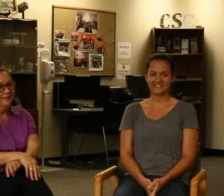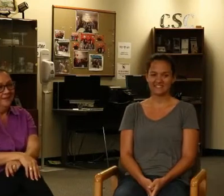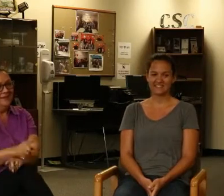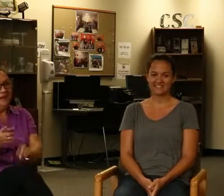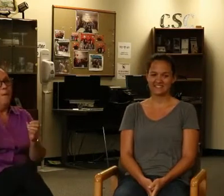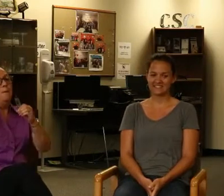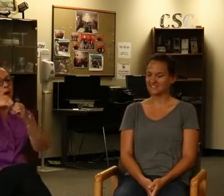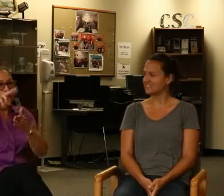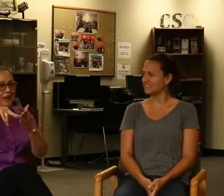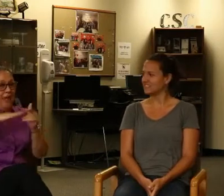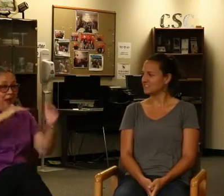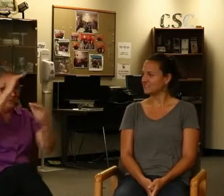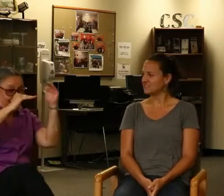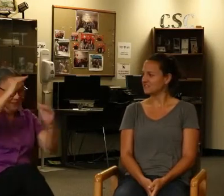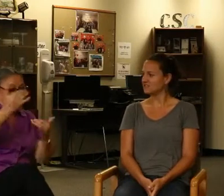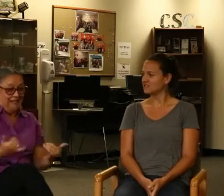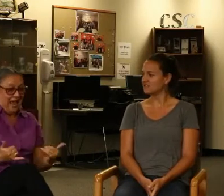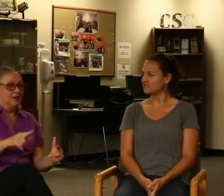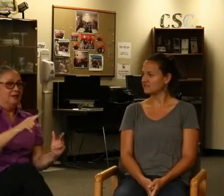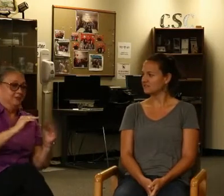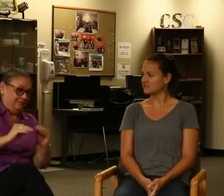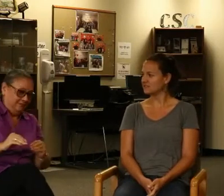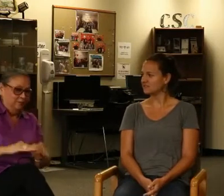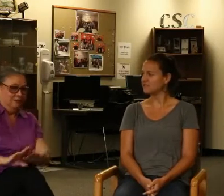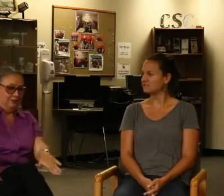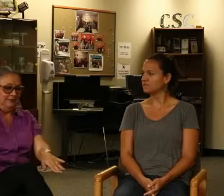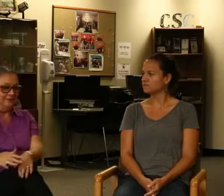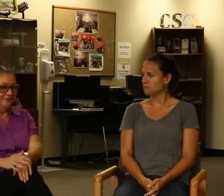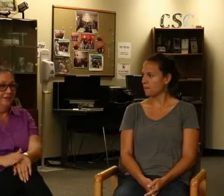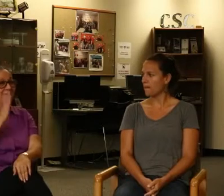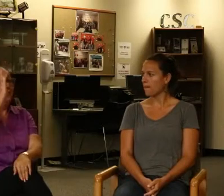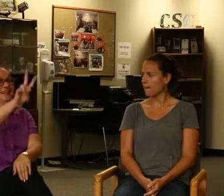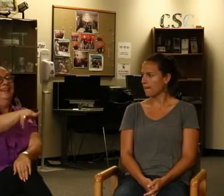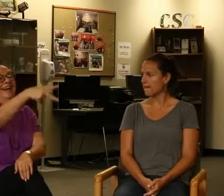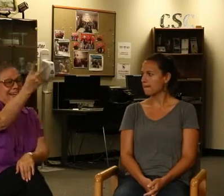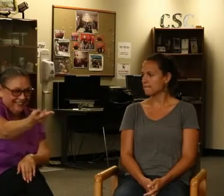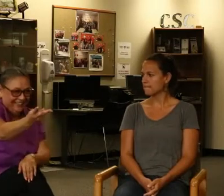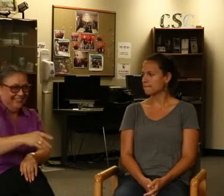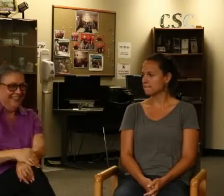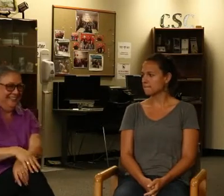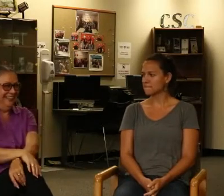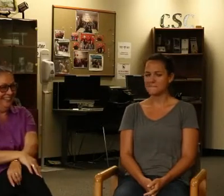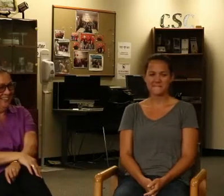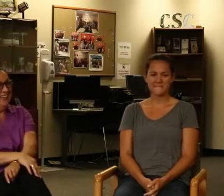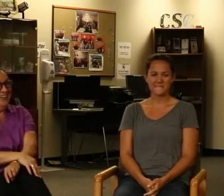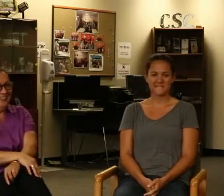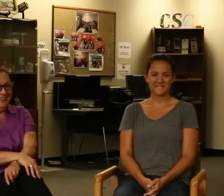7, 8. And then you'll be doing more reading. So in the future, it'll be the other way around, right?